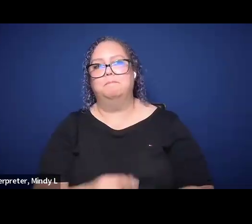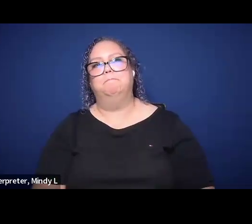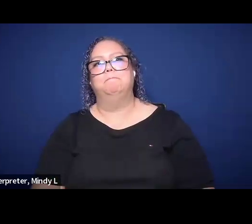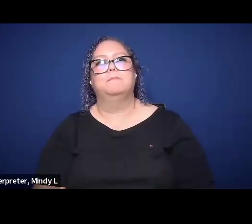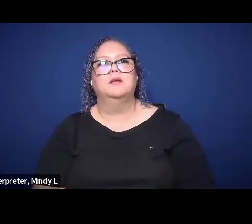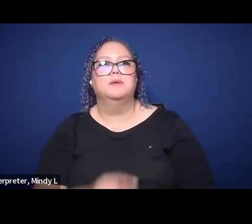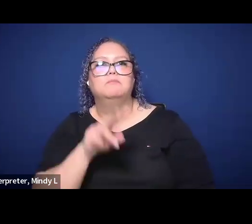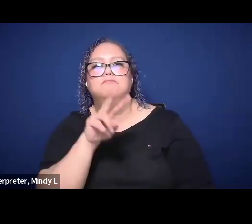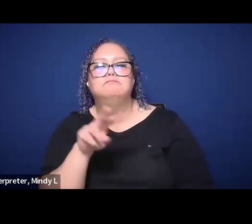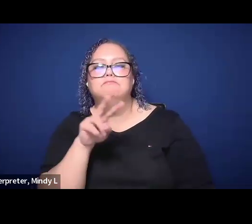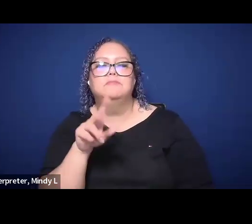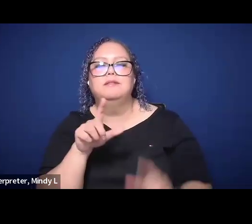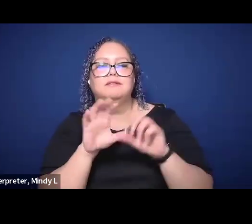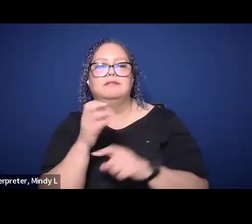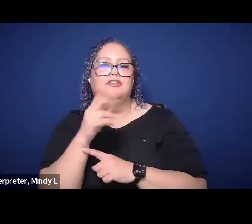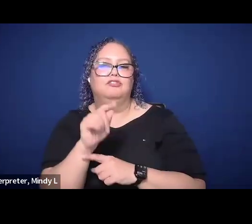Excellent.